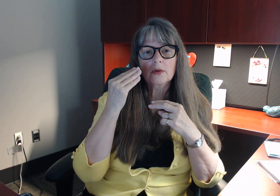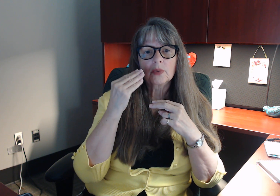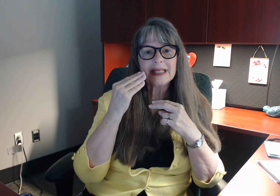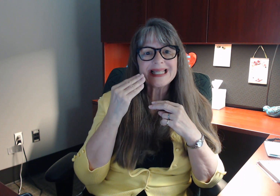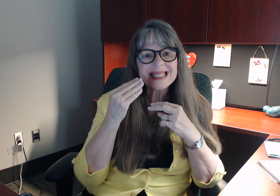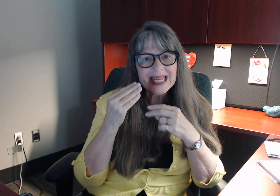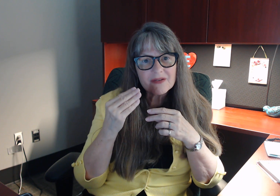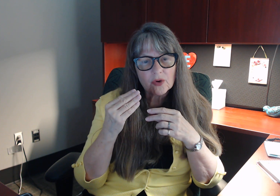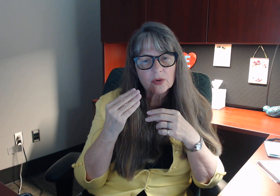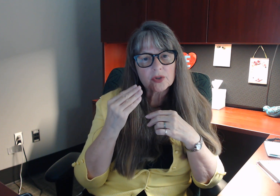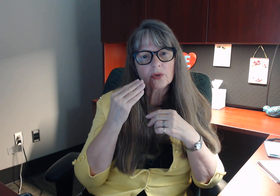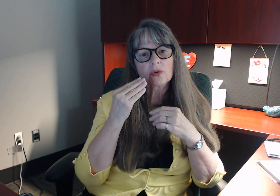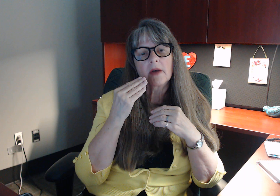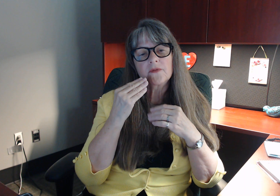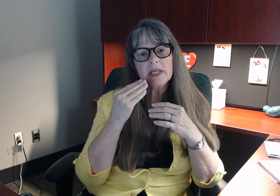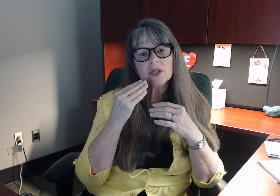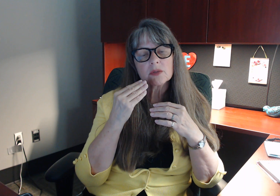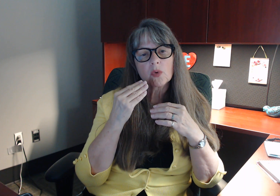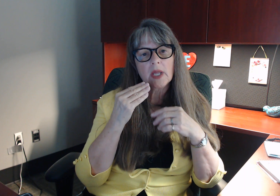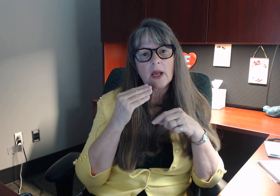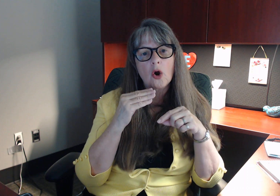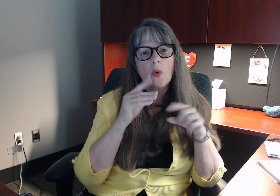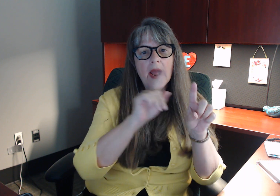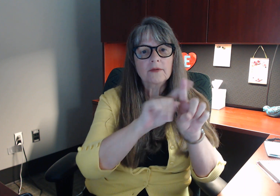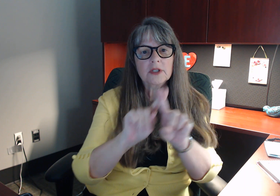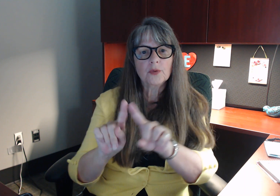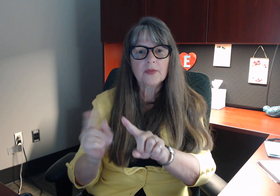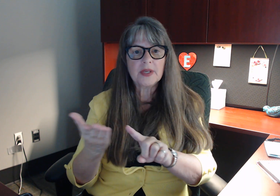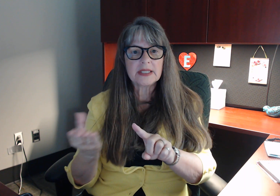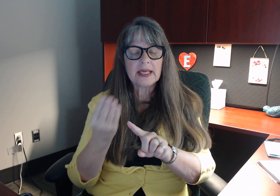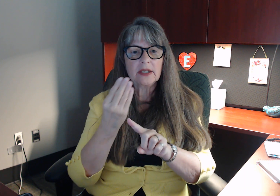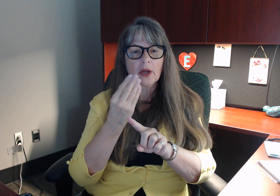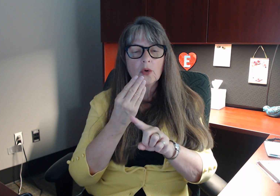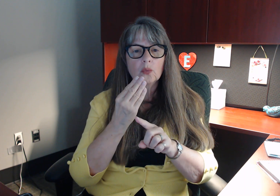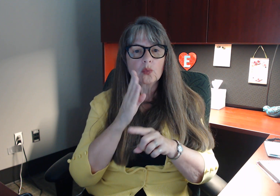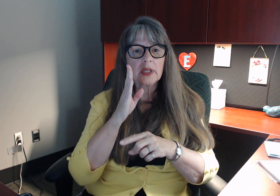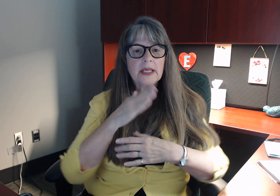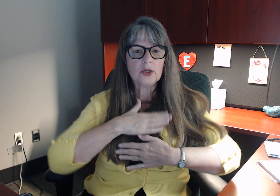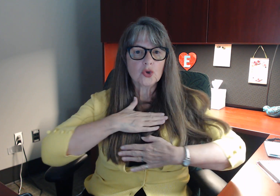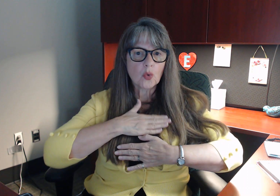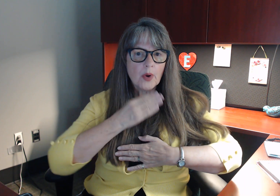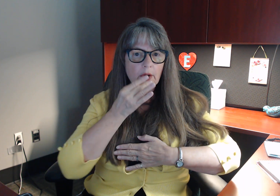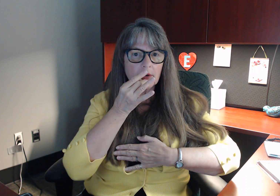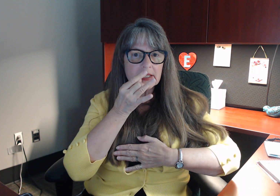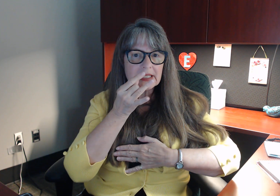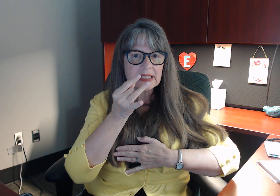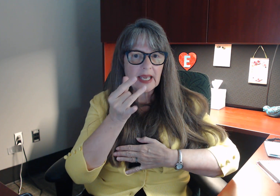really savor. So a feast is more like, oh, I have different things I can really enjoy or savor.